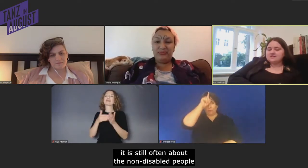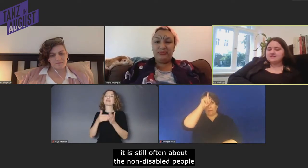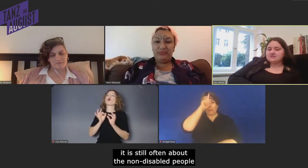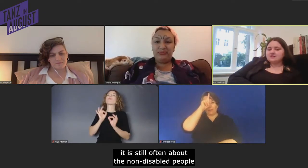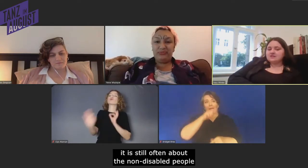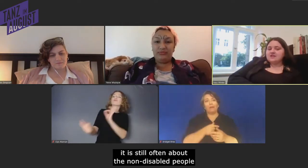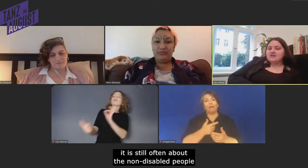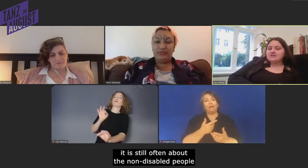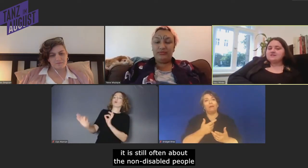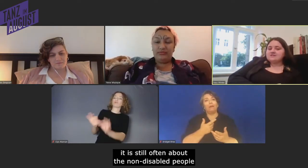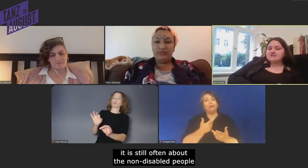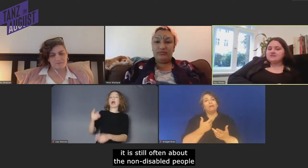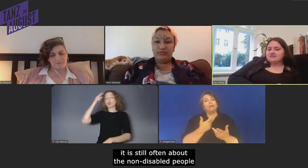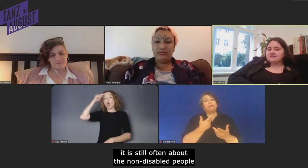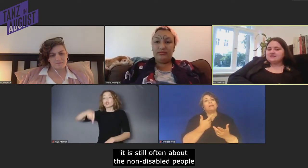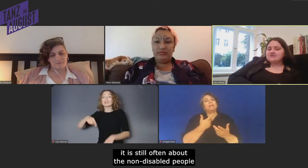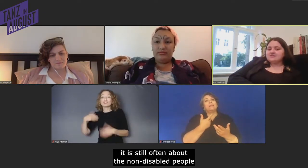it's